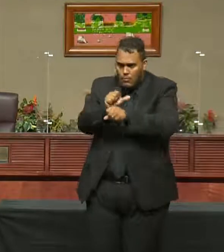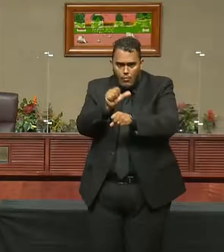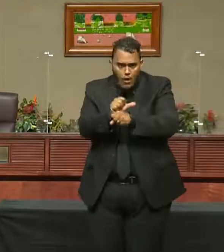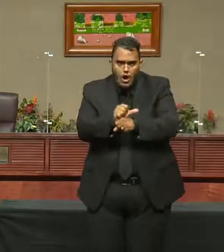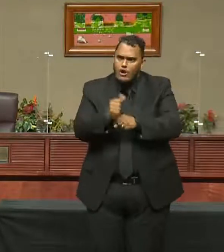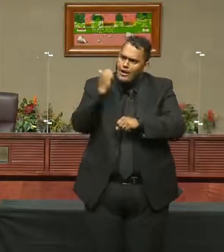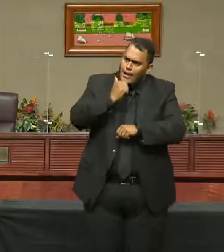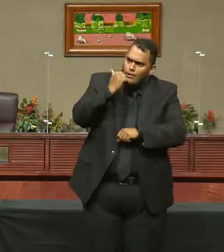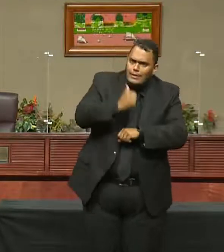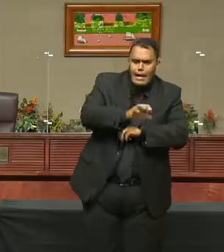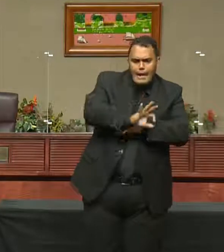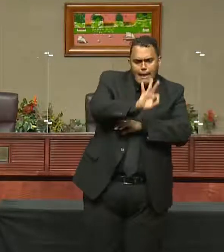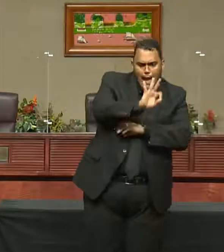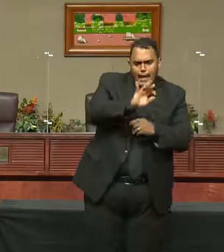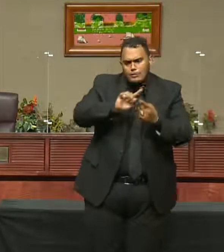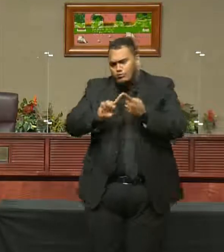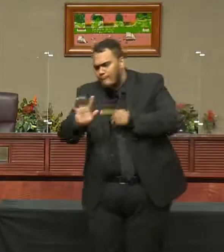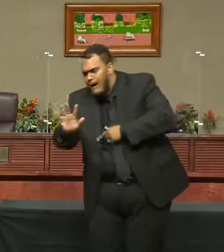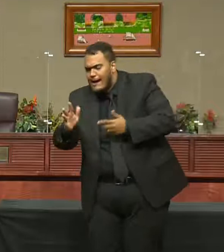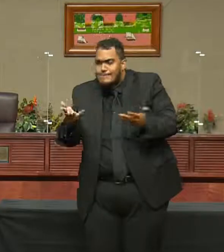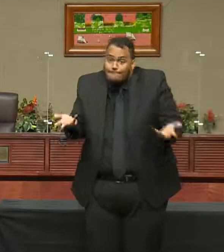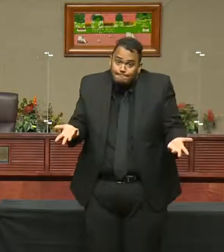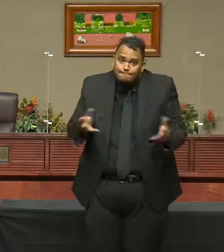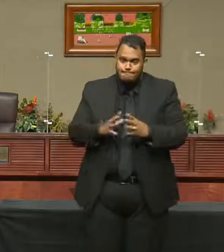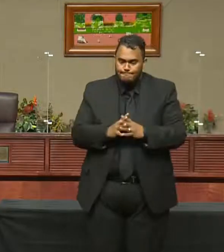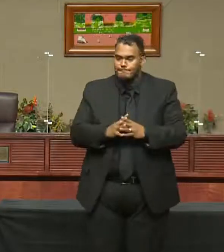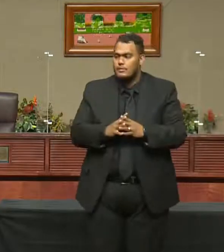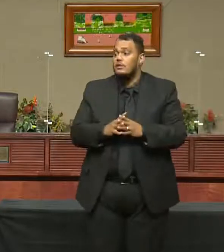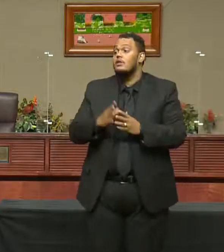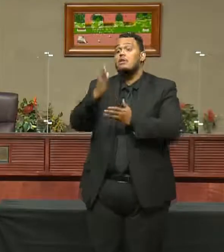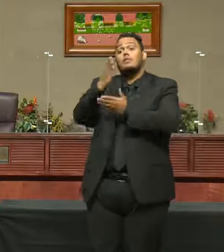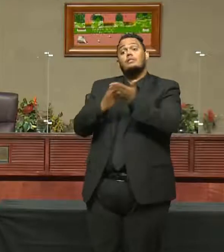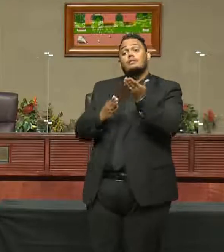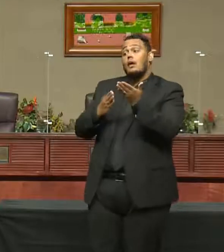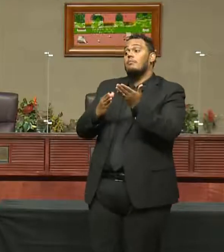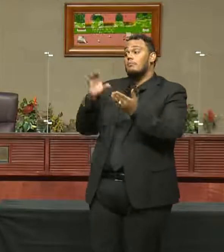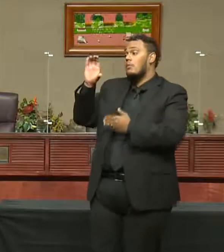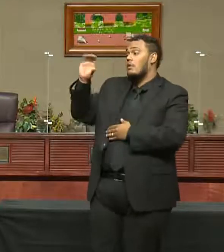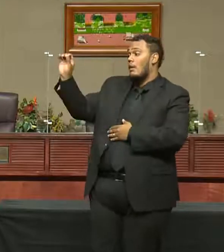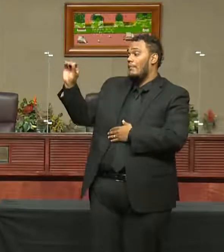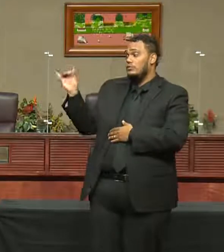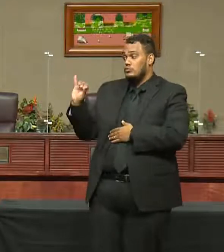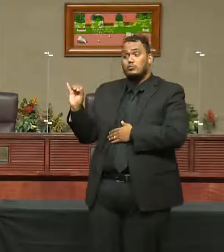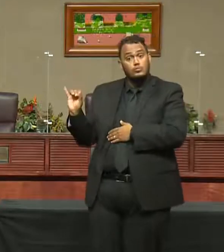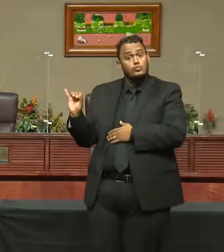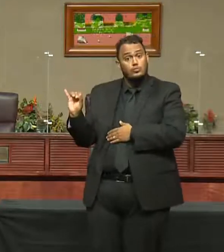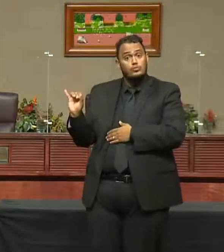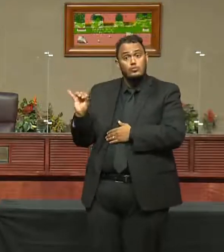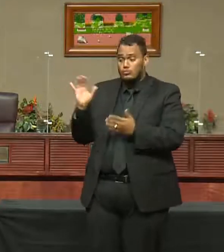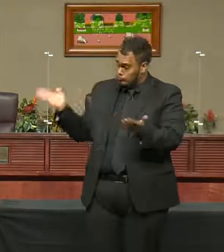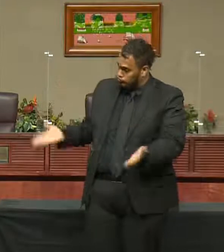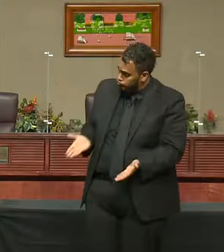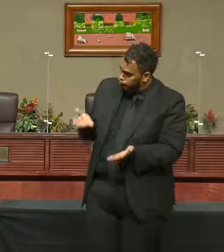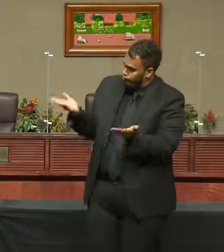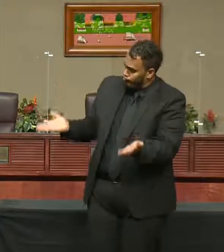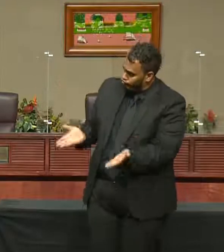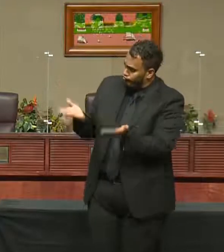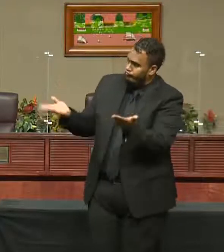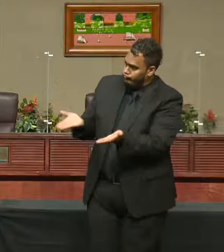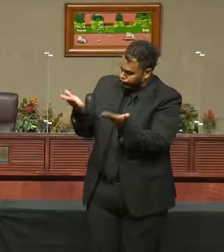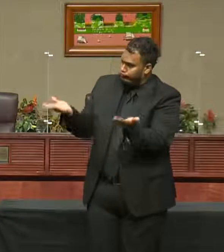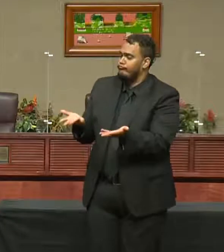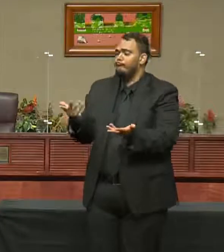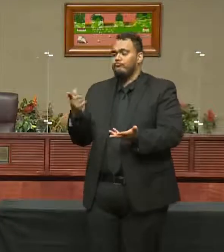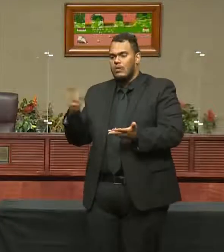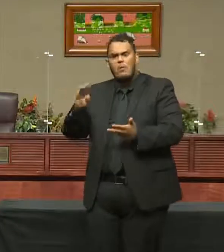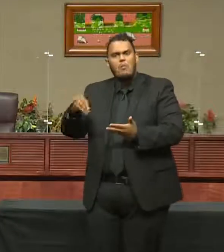time. Some employers are also incentivizing individuals to get vaccinated, and there could be a reality. There are some states that